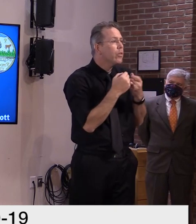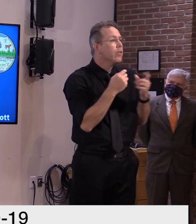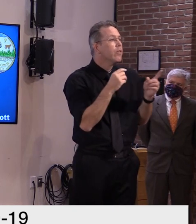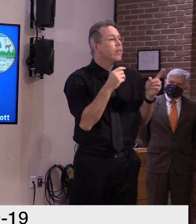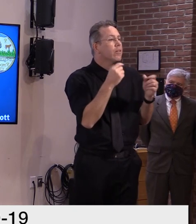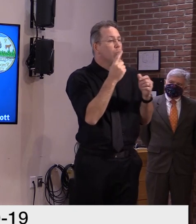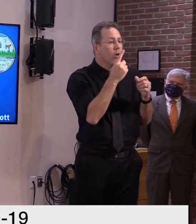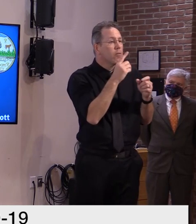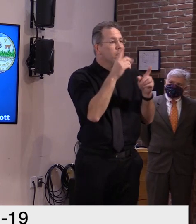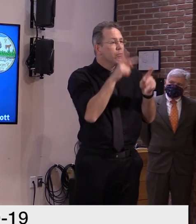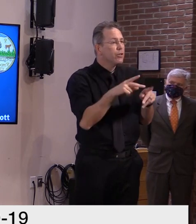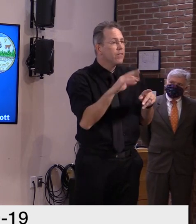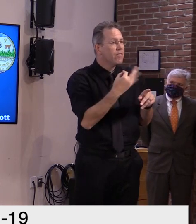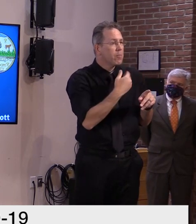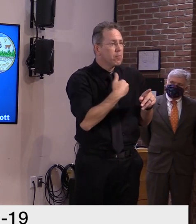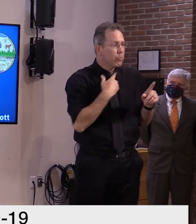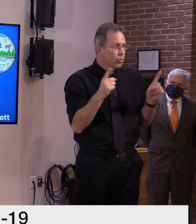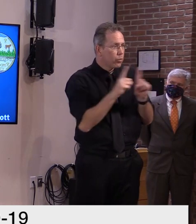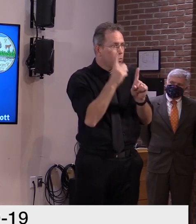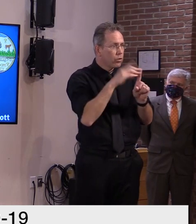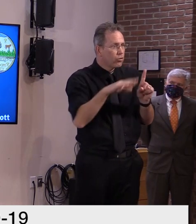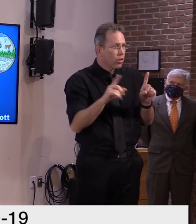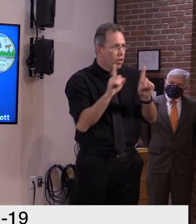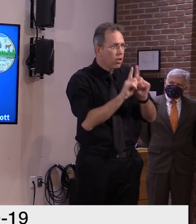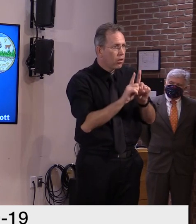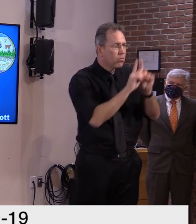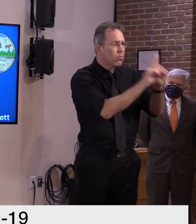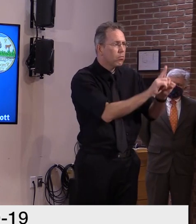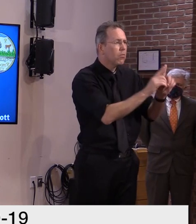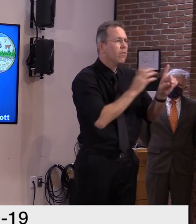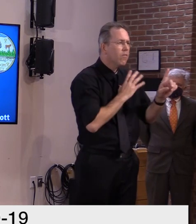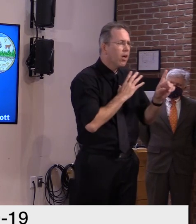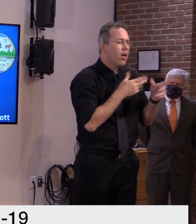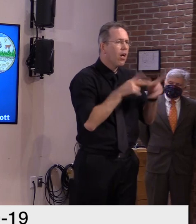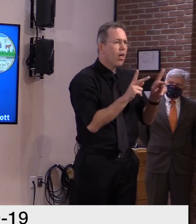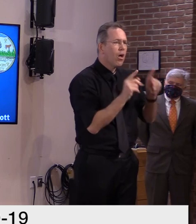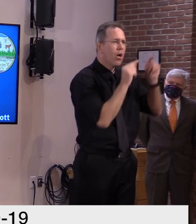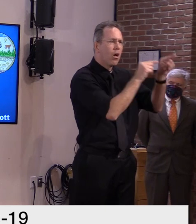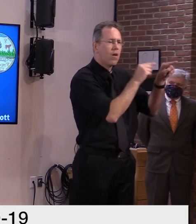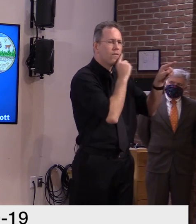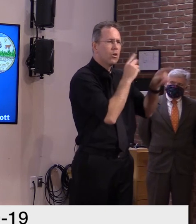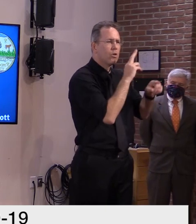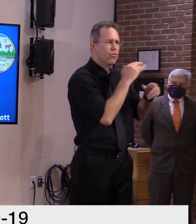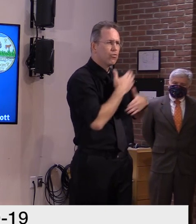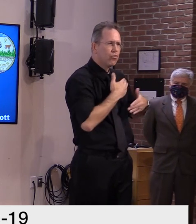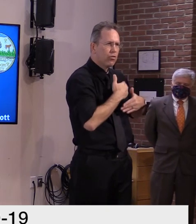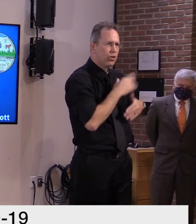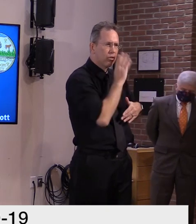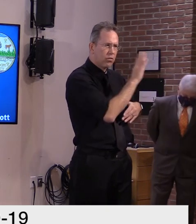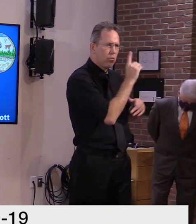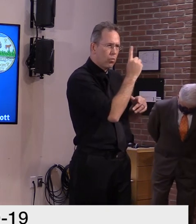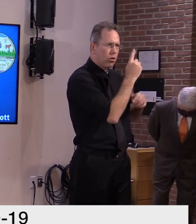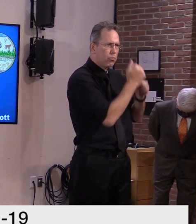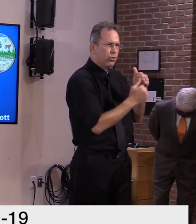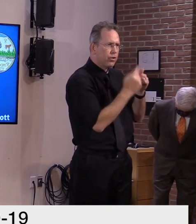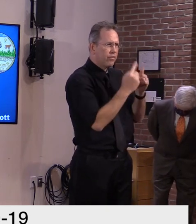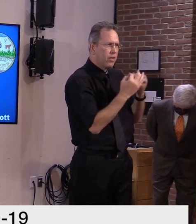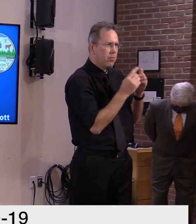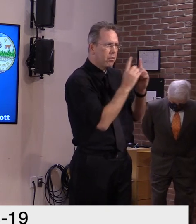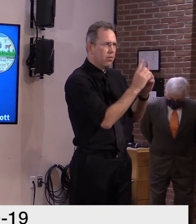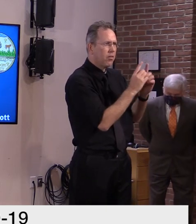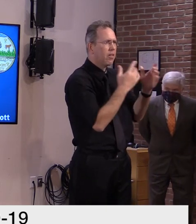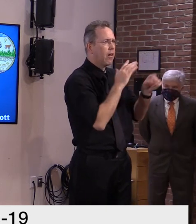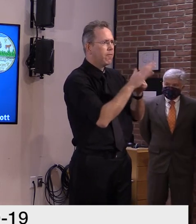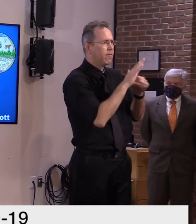children participating in a sports activity. It discourages that to the extent possible, but does make that allowance.